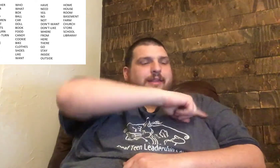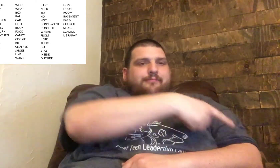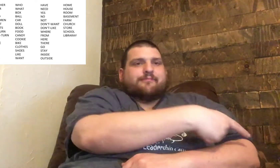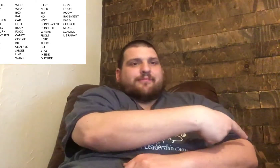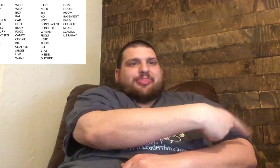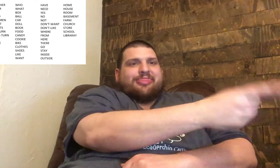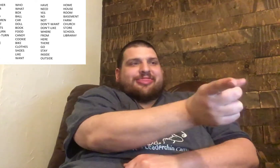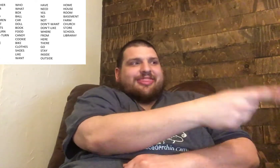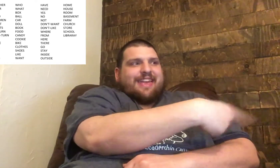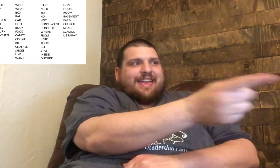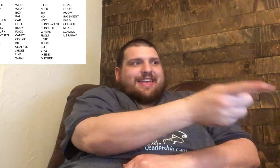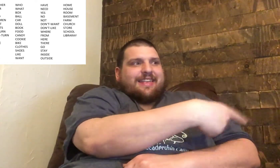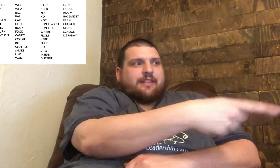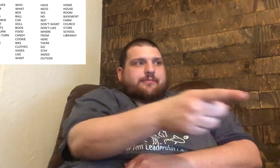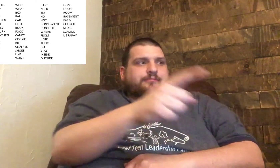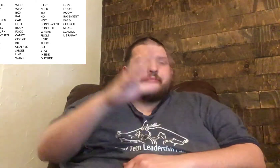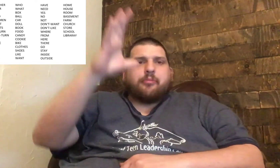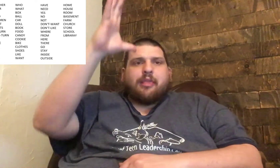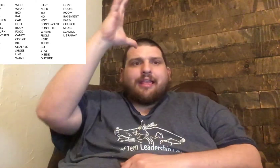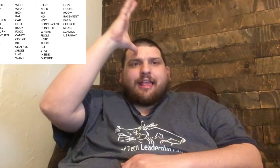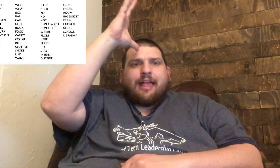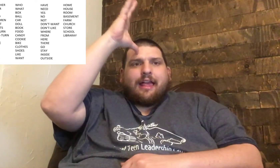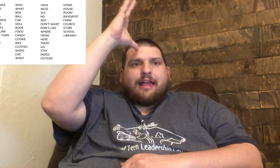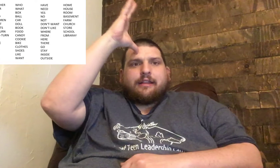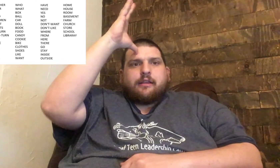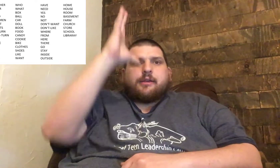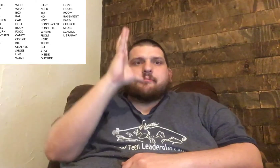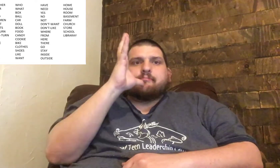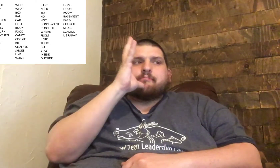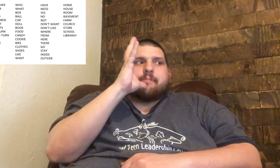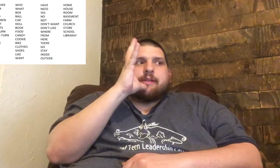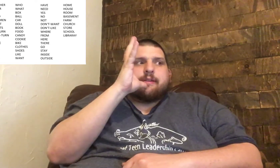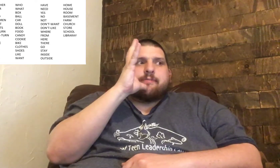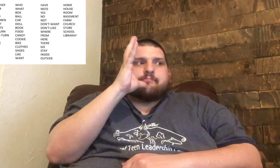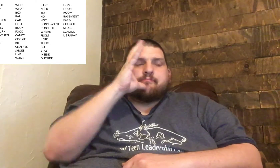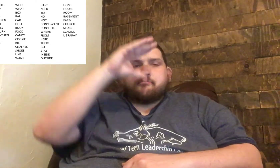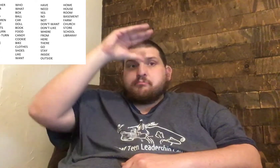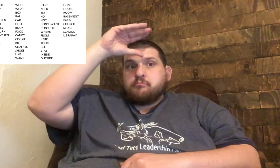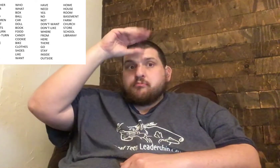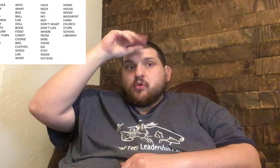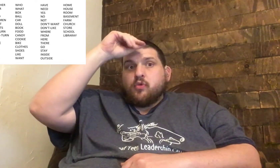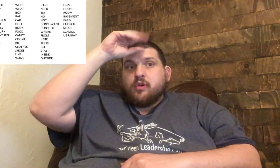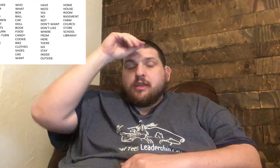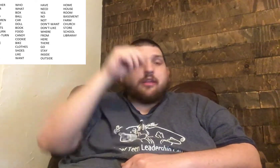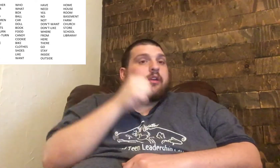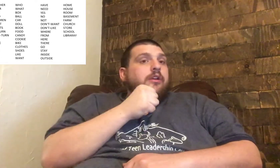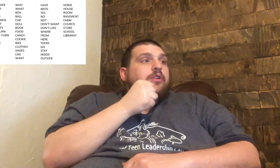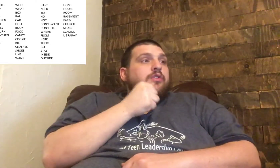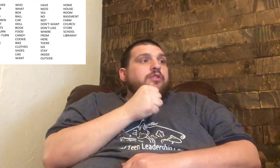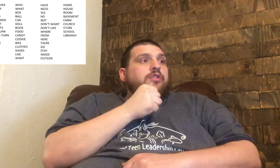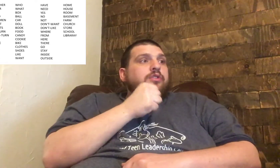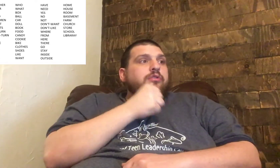We, they. Dad, mom. Boy,